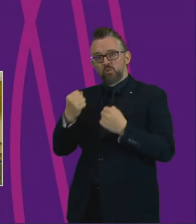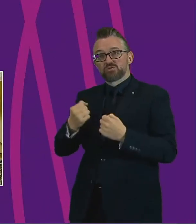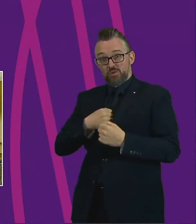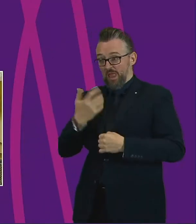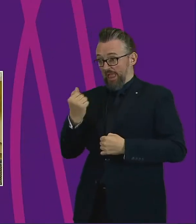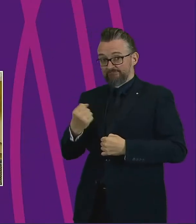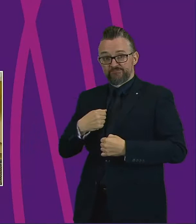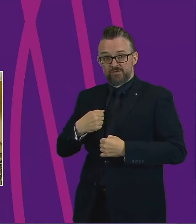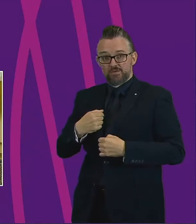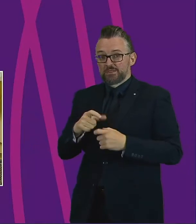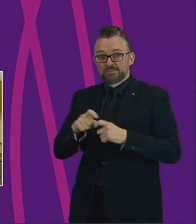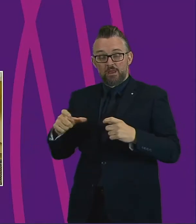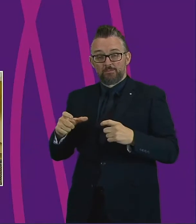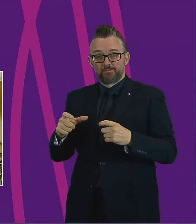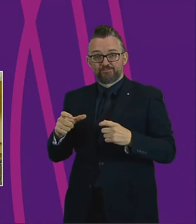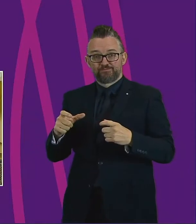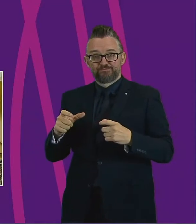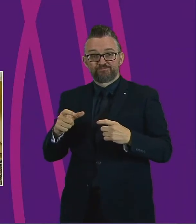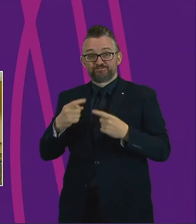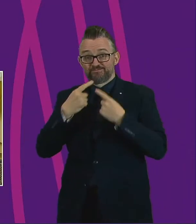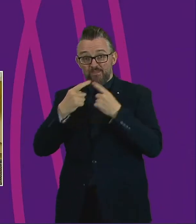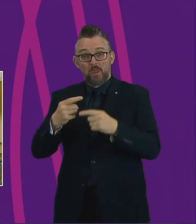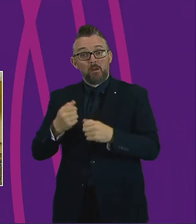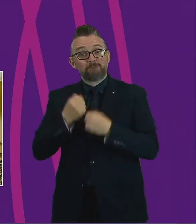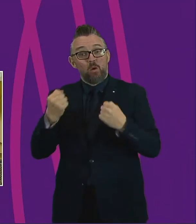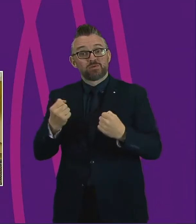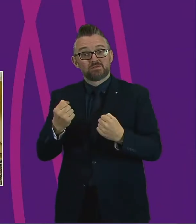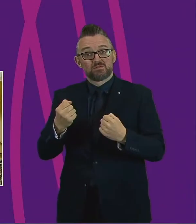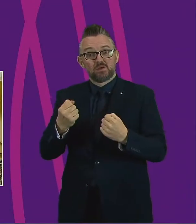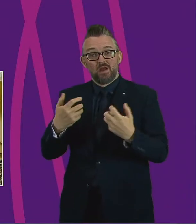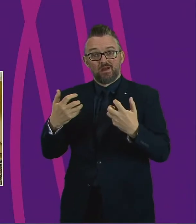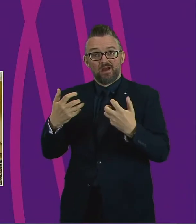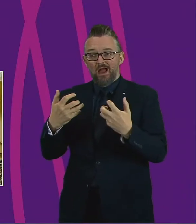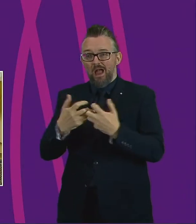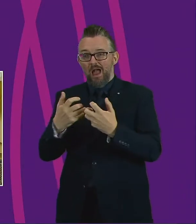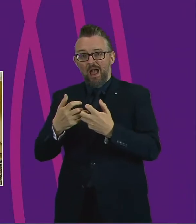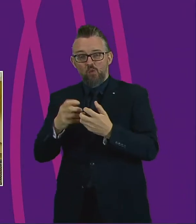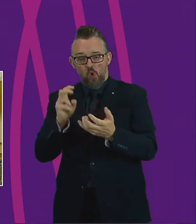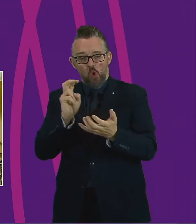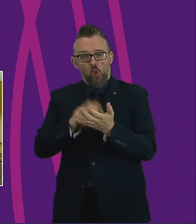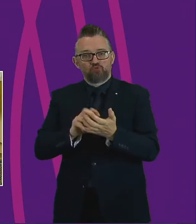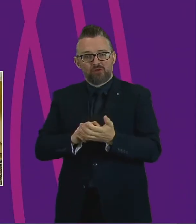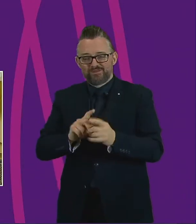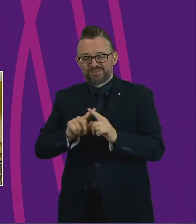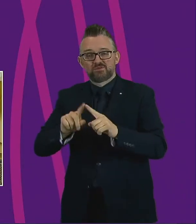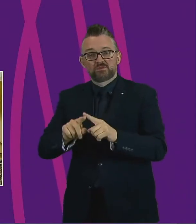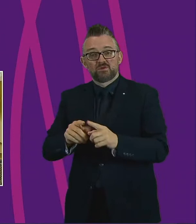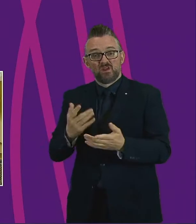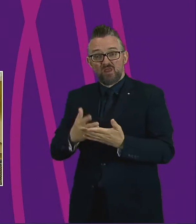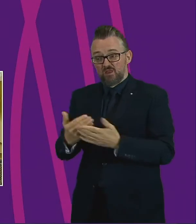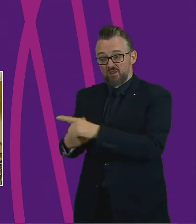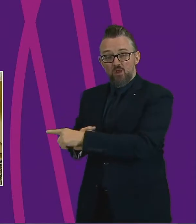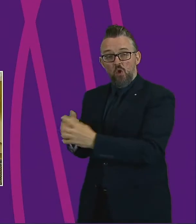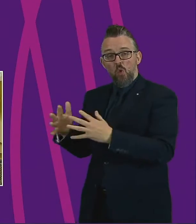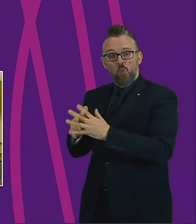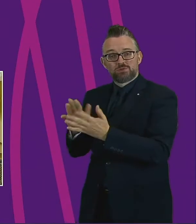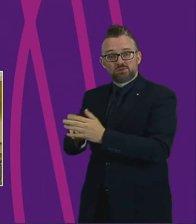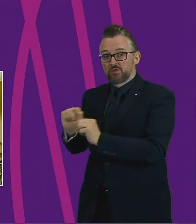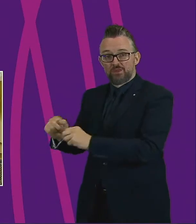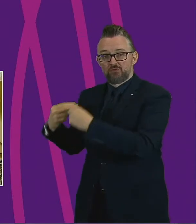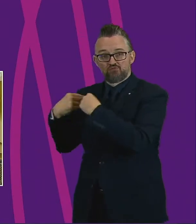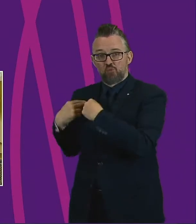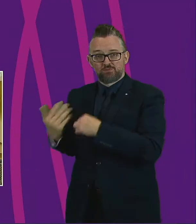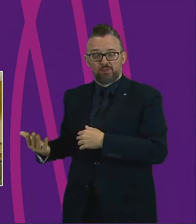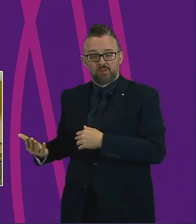powers still, and this is just a statement of fact, lie at Westminster around how contract for difference, for example, is structured, which doesn't yet